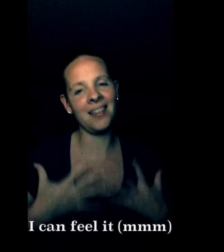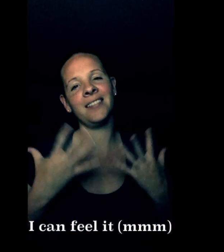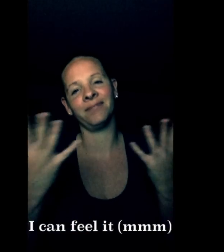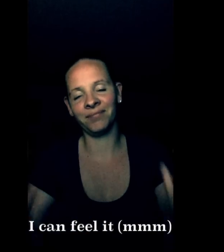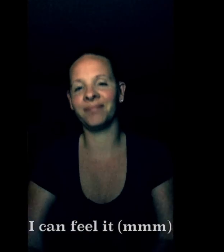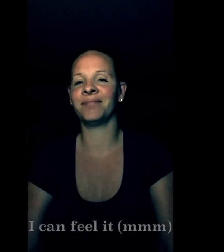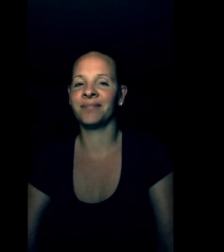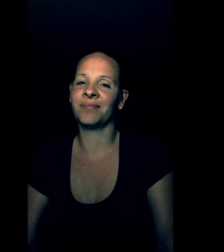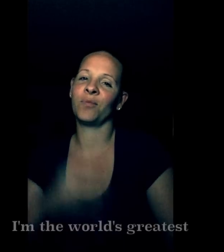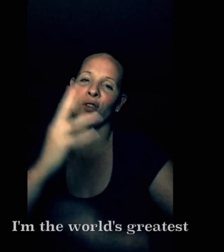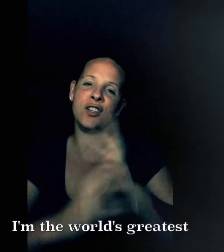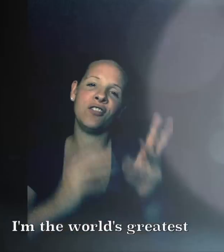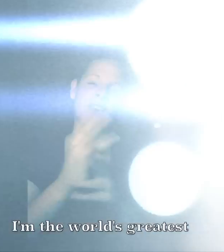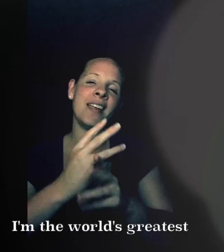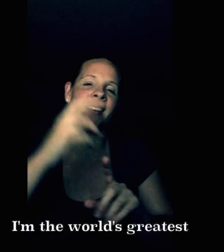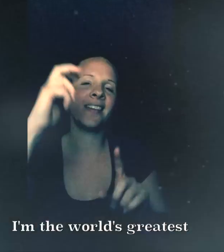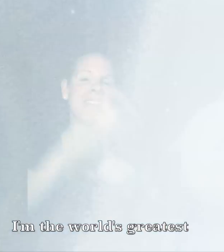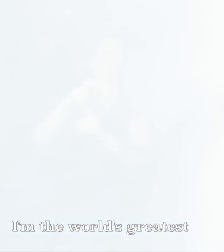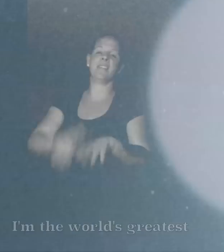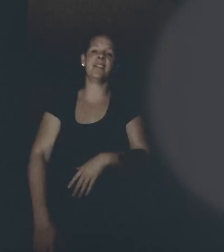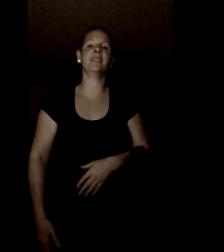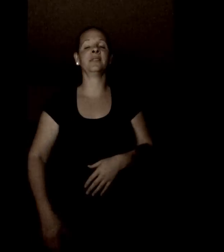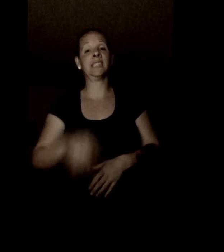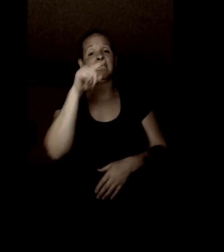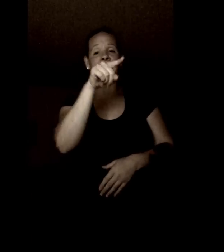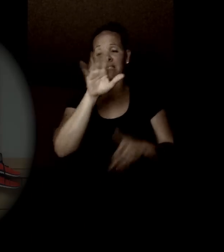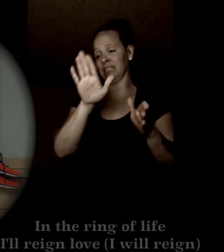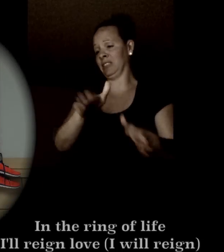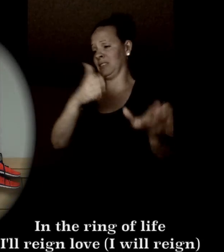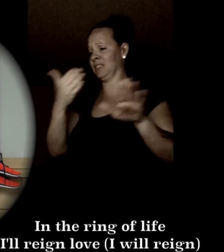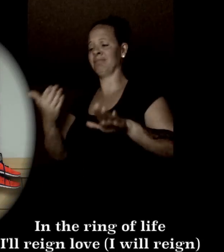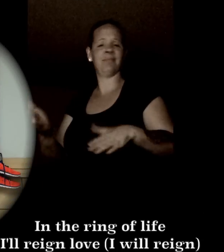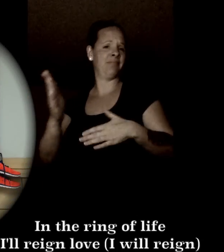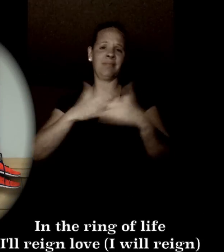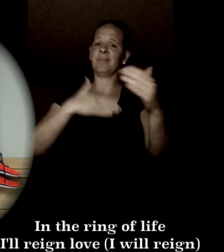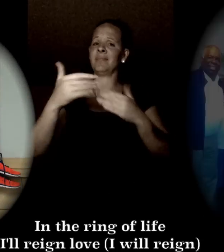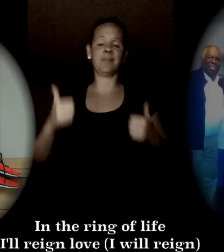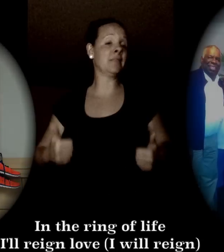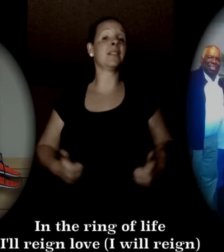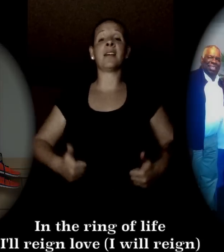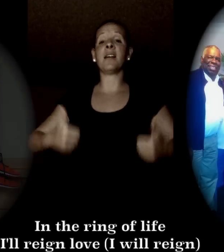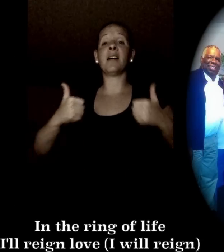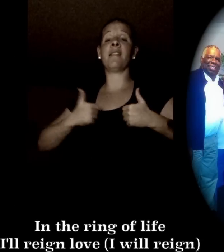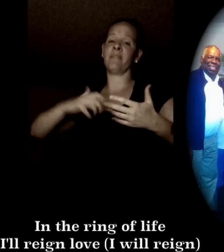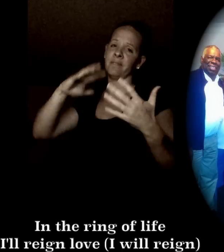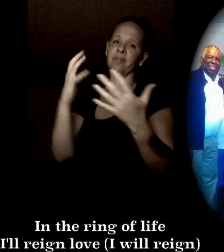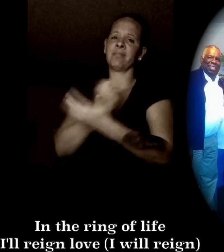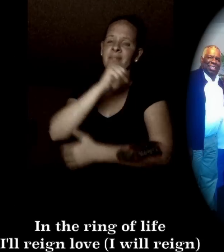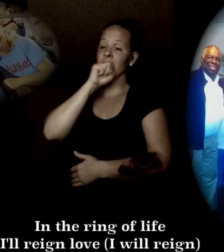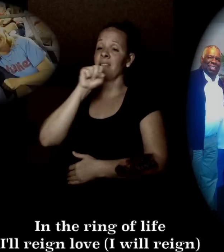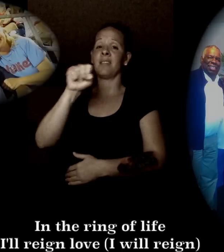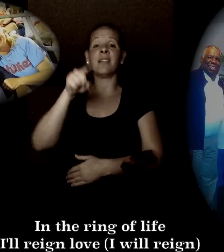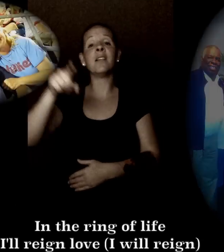feel it, I'm the world's greatest. In the ring of life I'll rain love, I